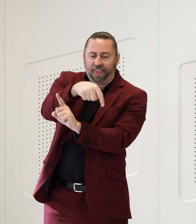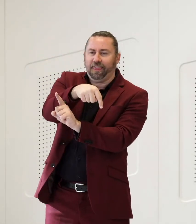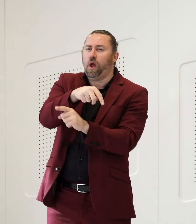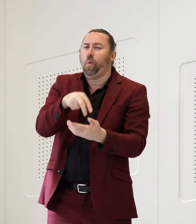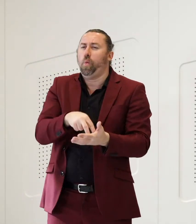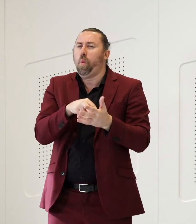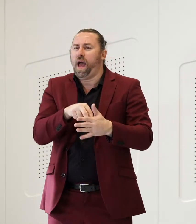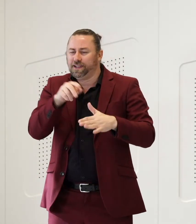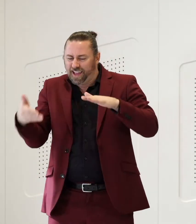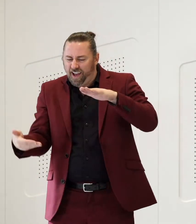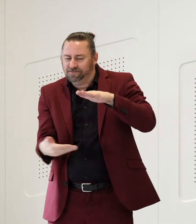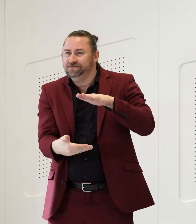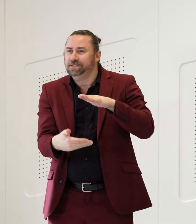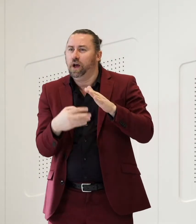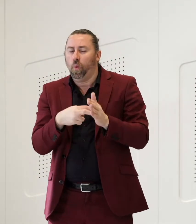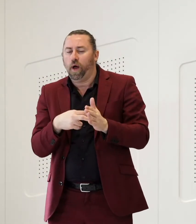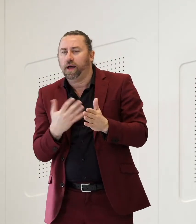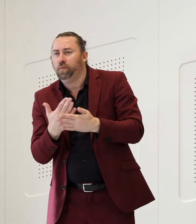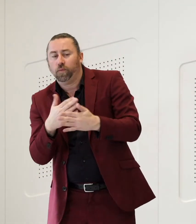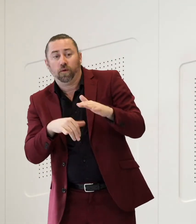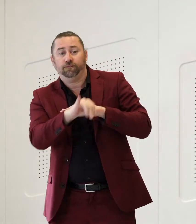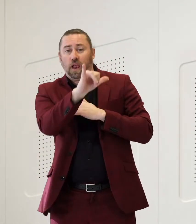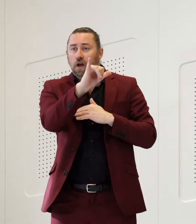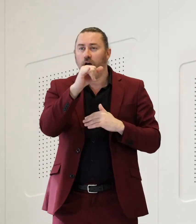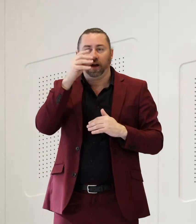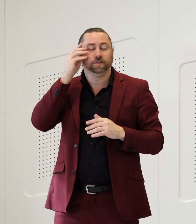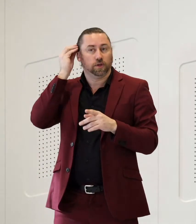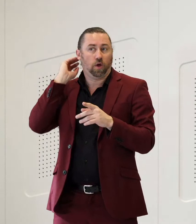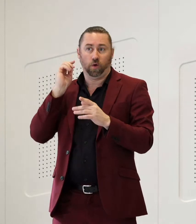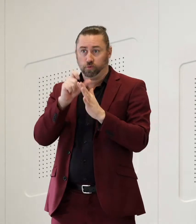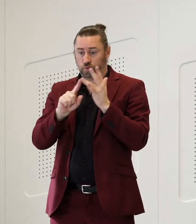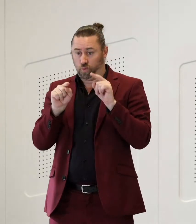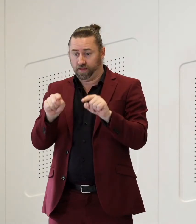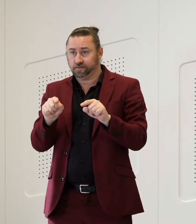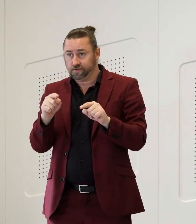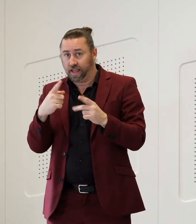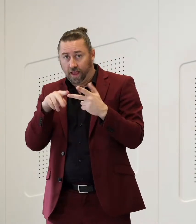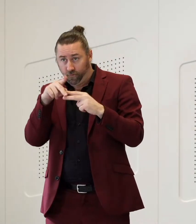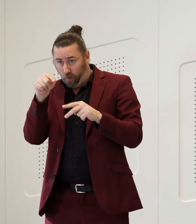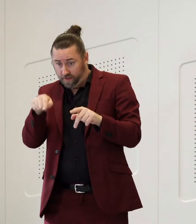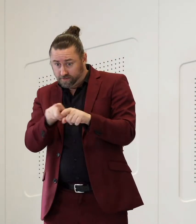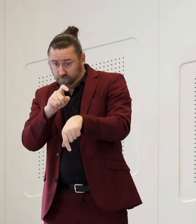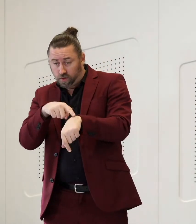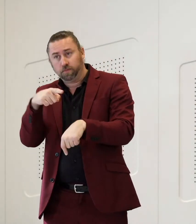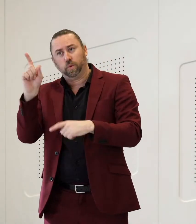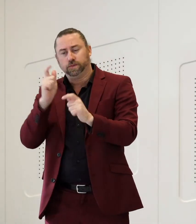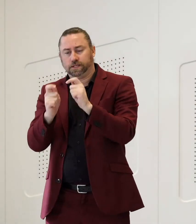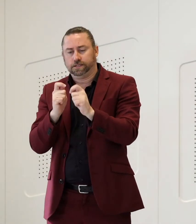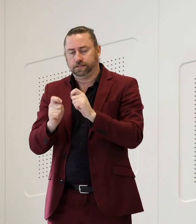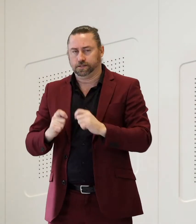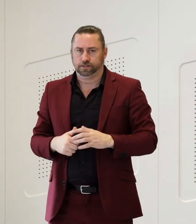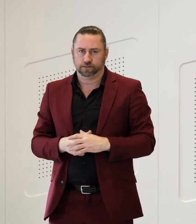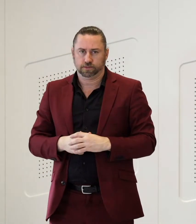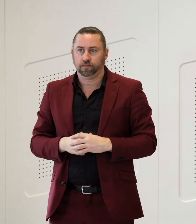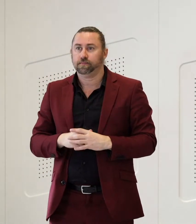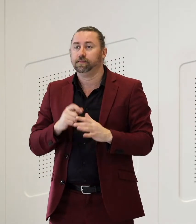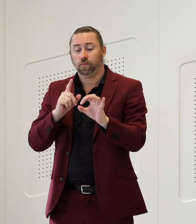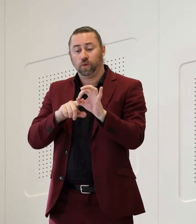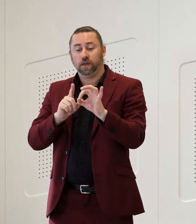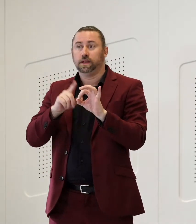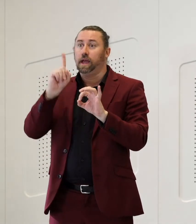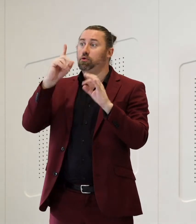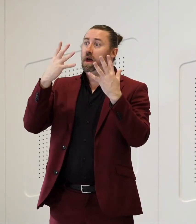immediately, any symptoms at all, come forward and get tested. That's critical. So today in Queensland we have